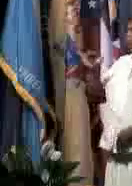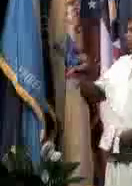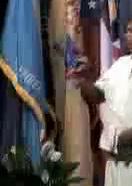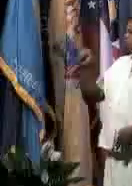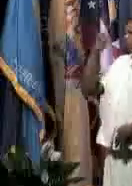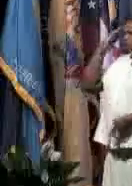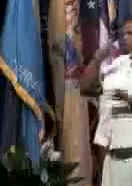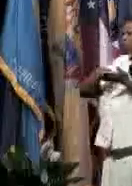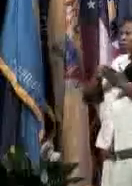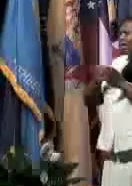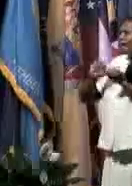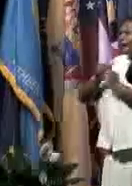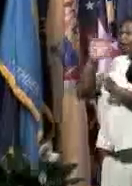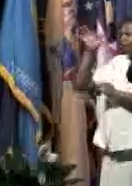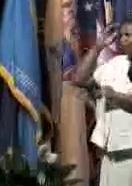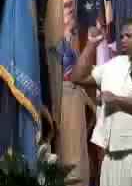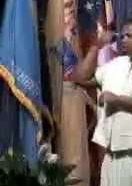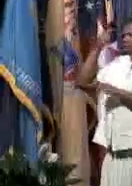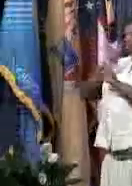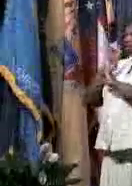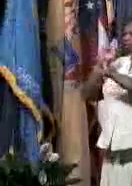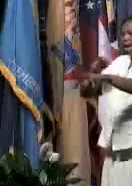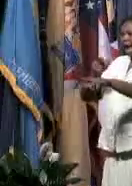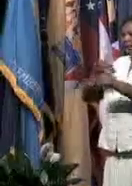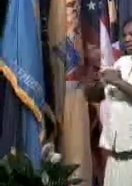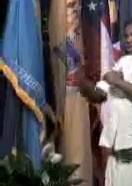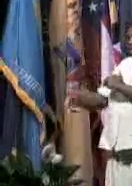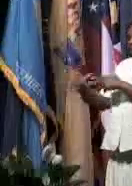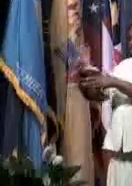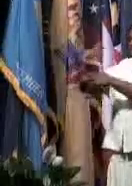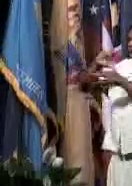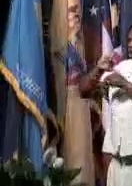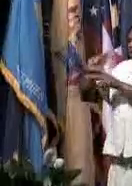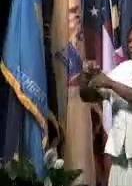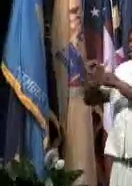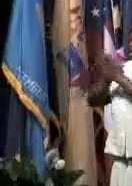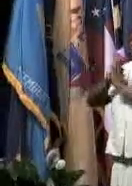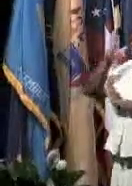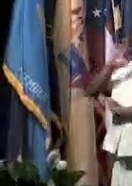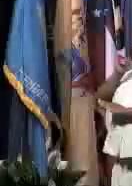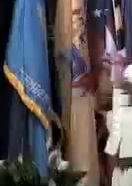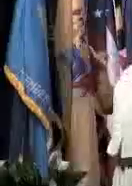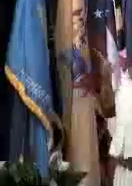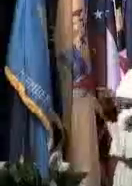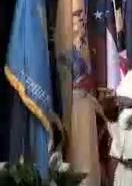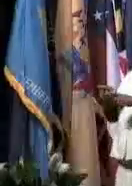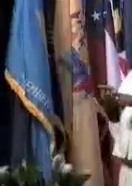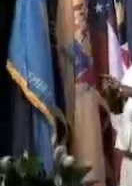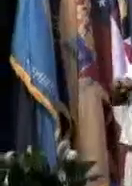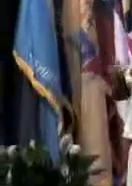mean? How does the federal government react to the next hurricane? I pray God it's not going to happen, but